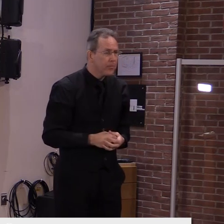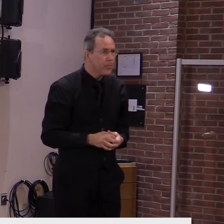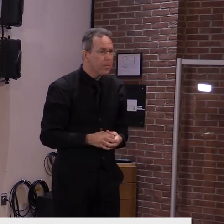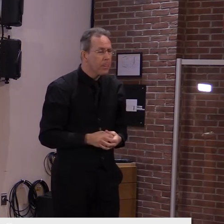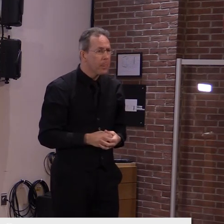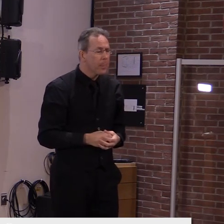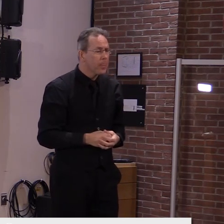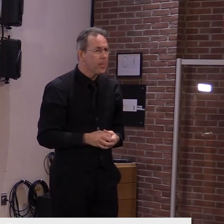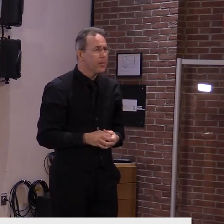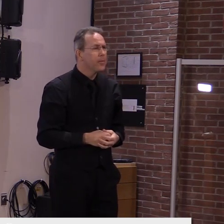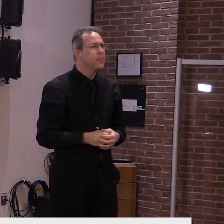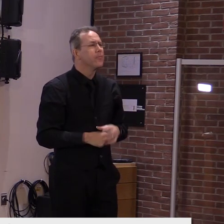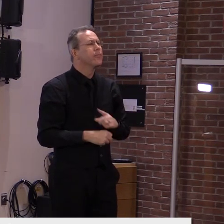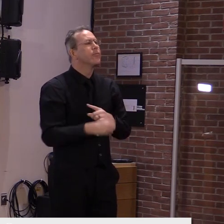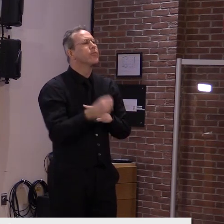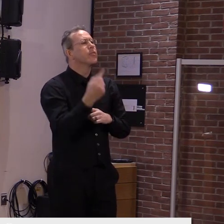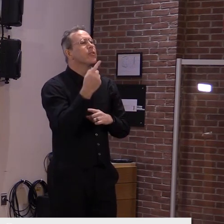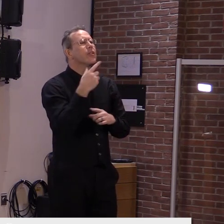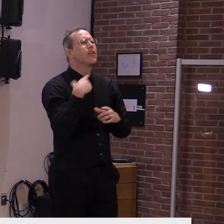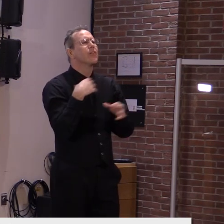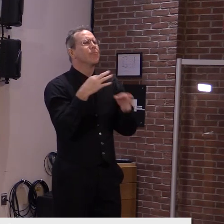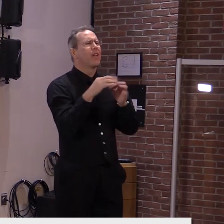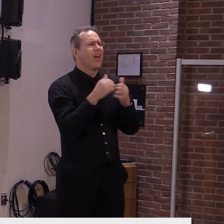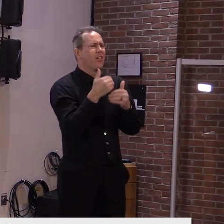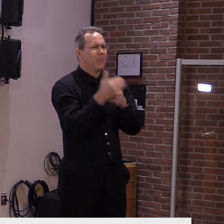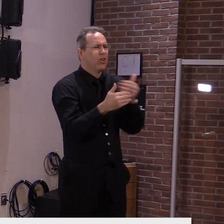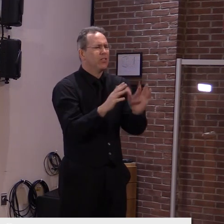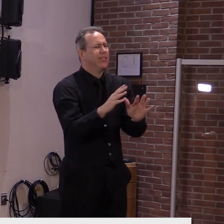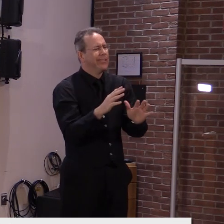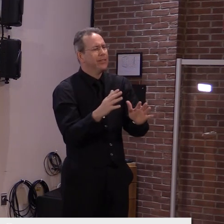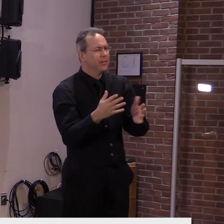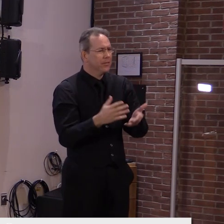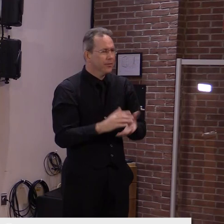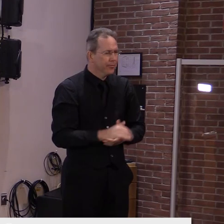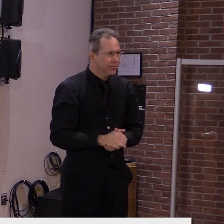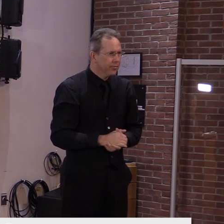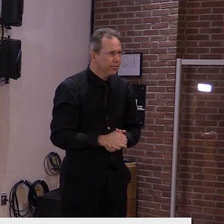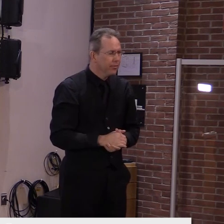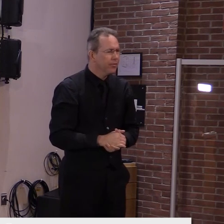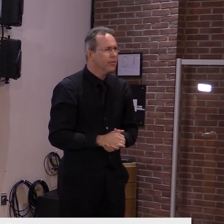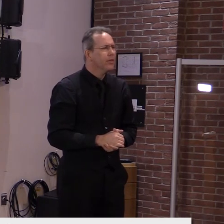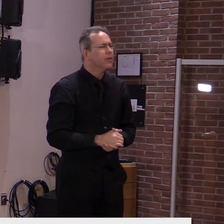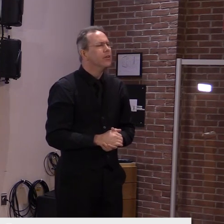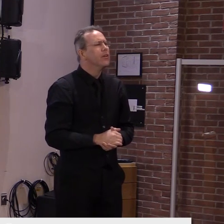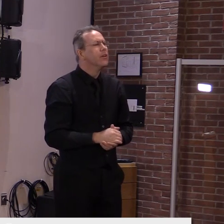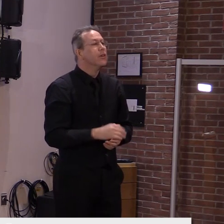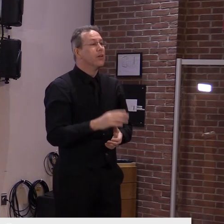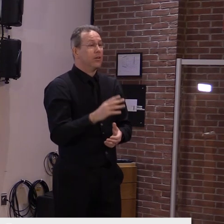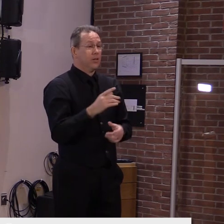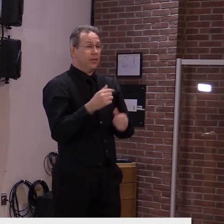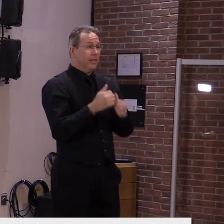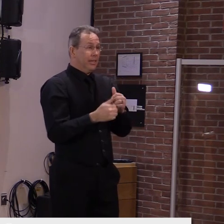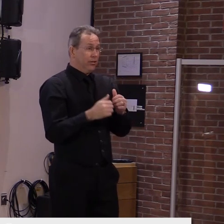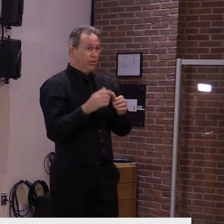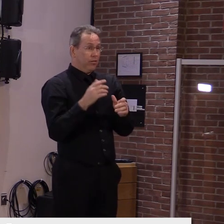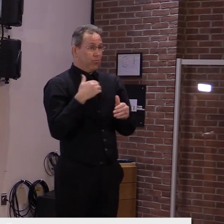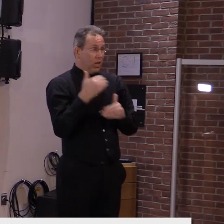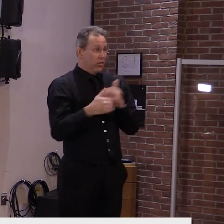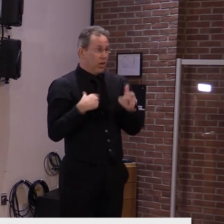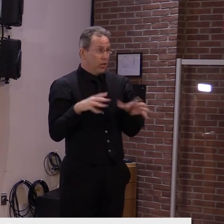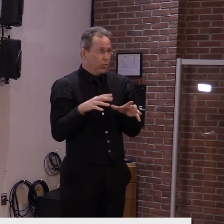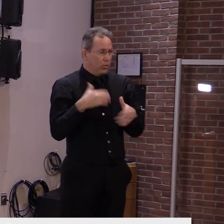the process for registering there. So it will be employer by employer, and they will contact